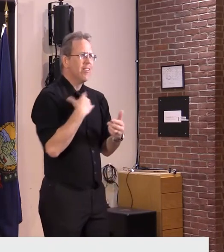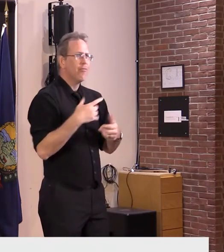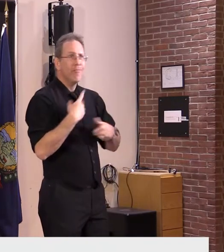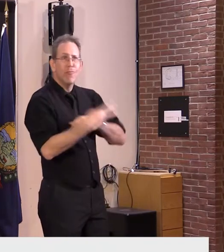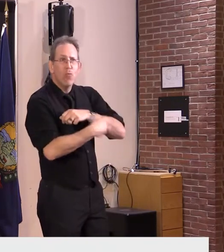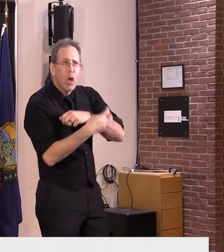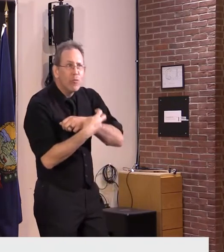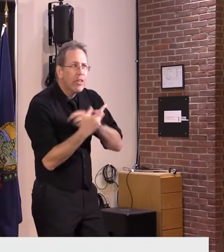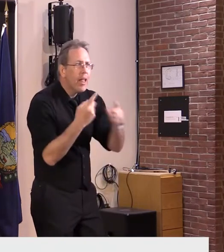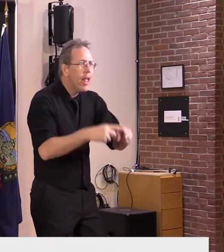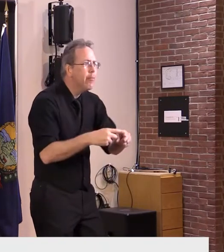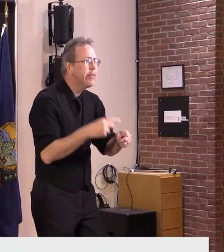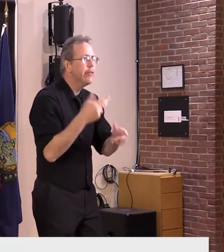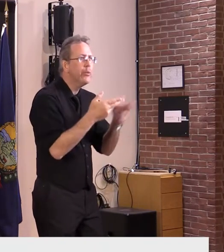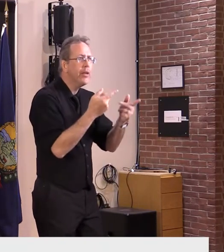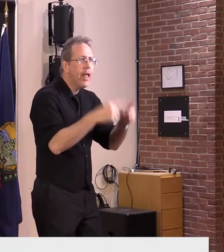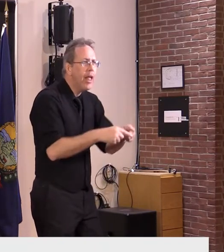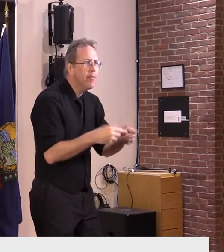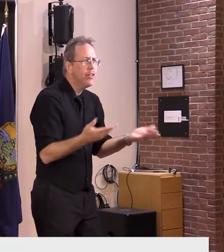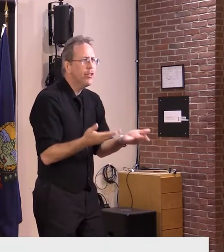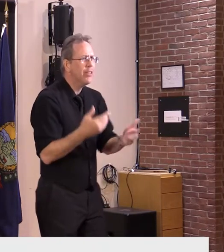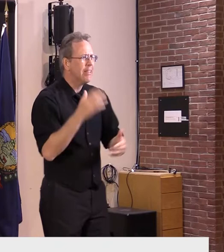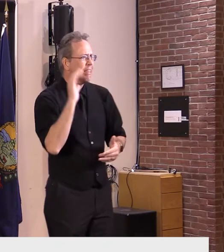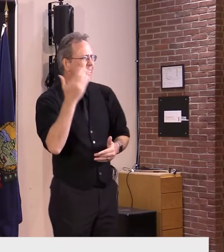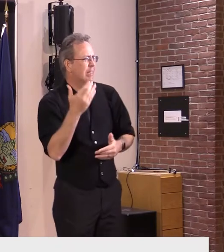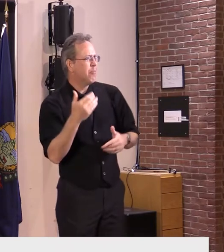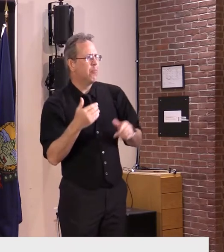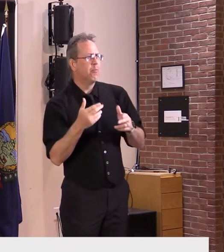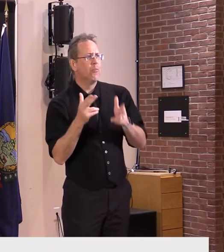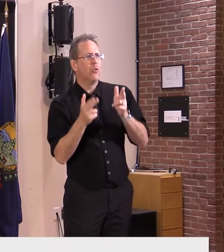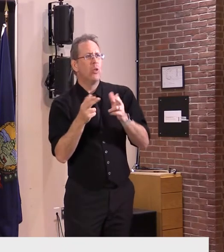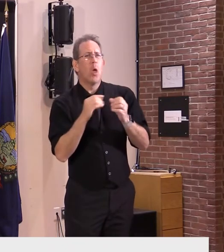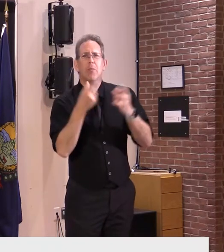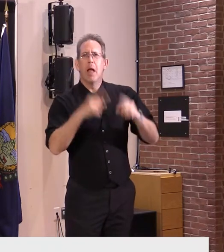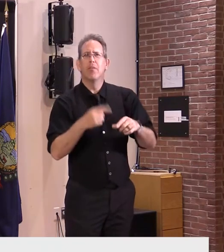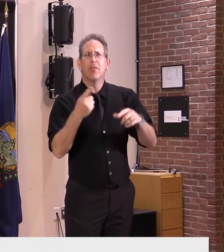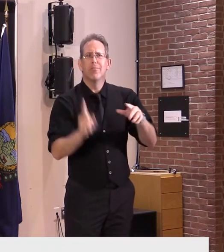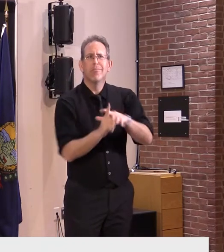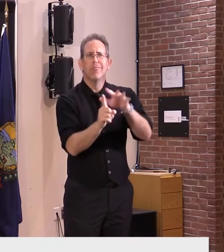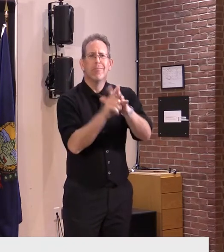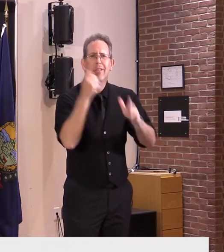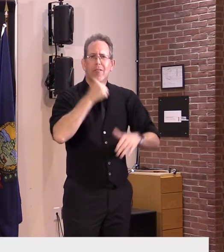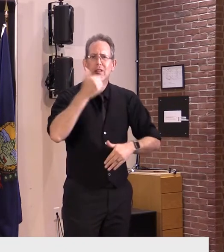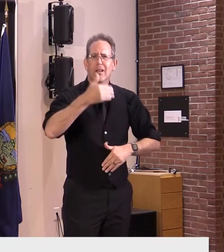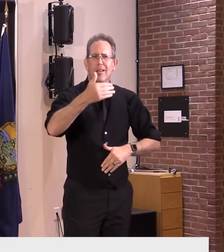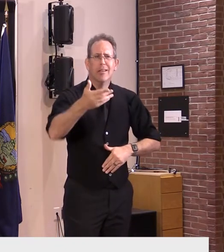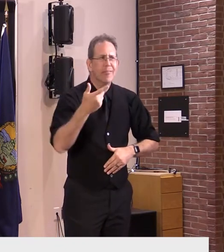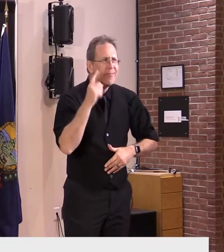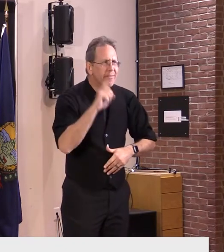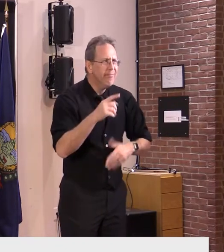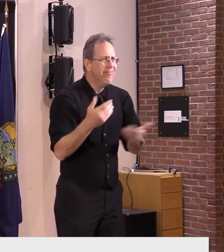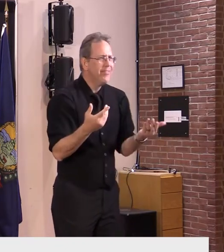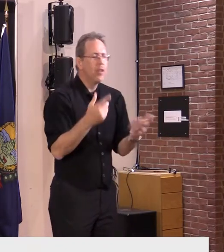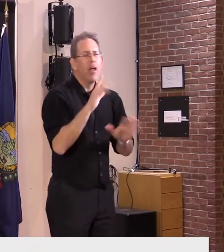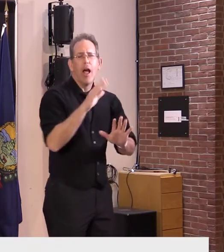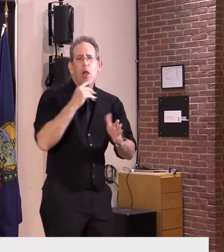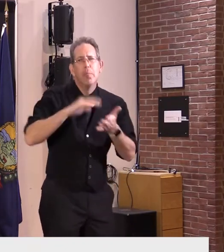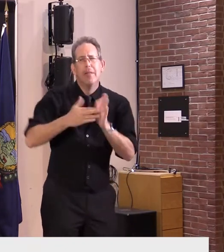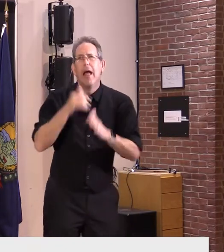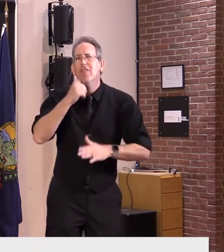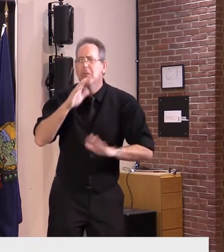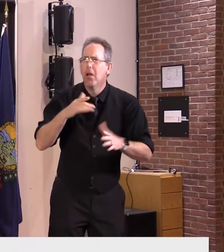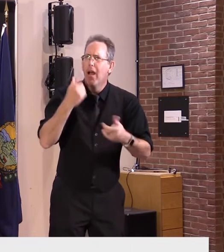Seems like there are shootings almost daily. Well, not quite, but almost daily.